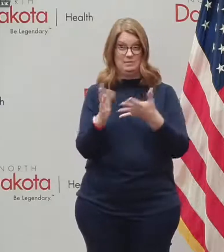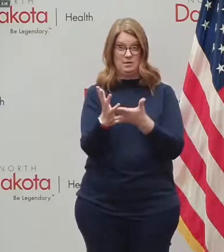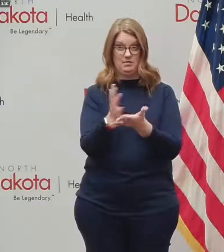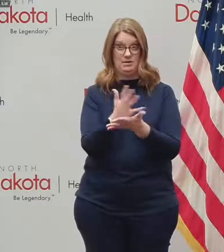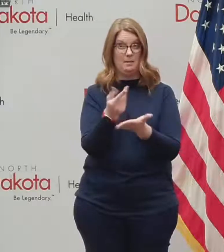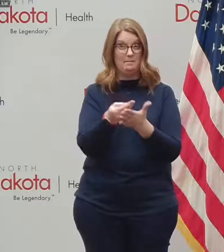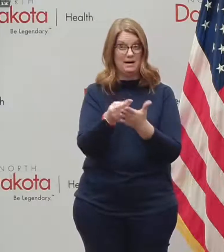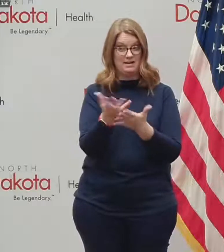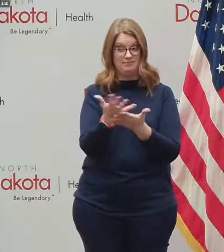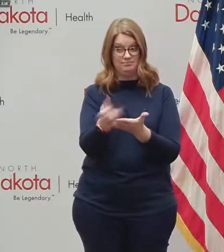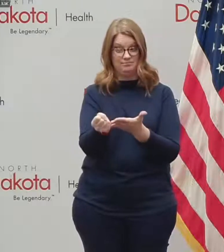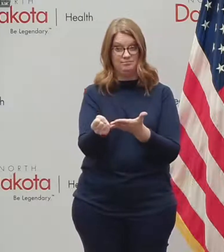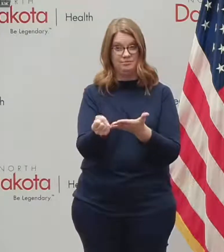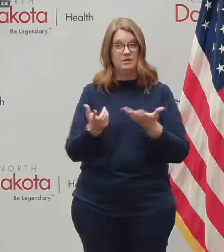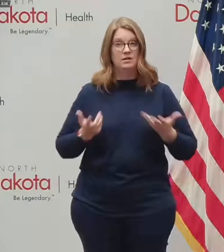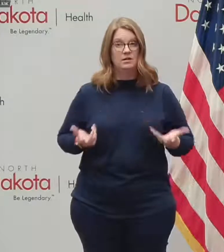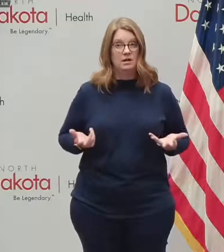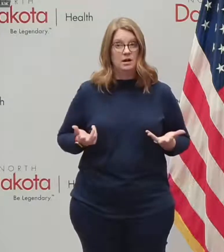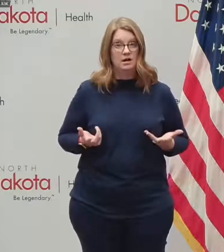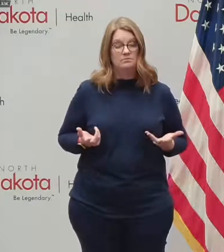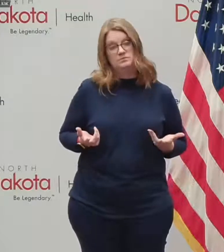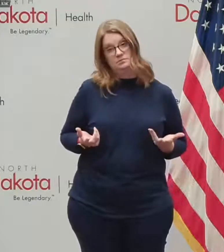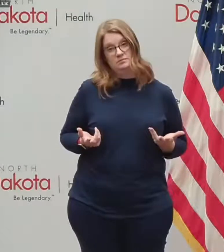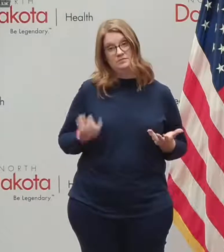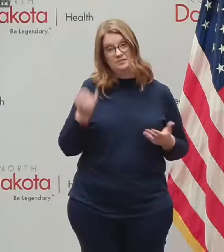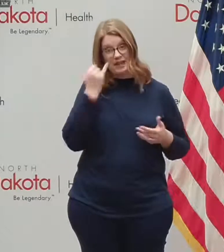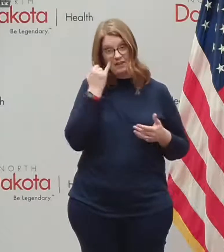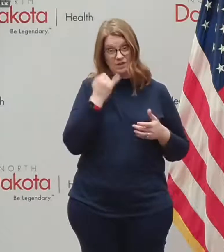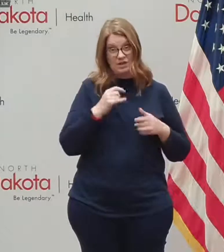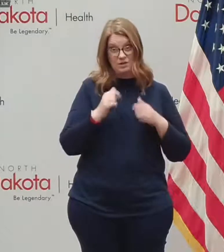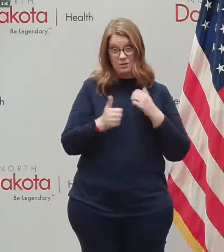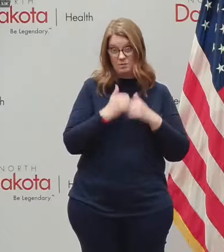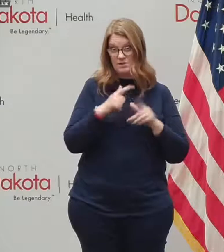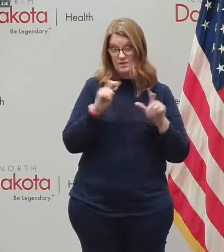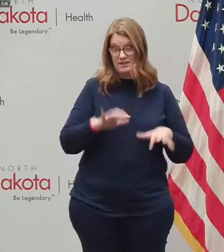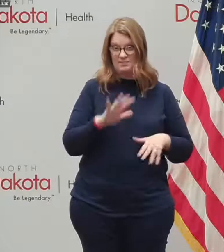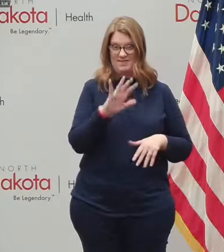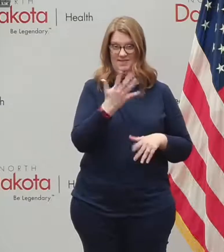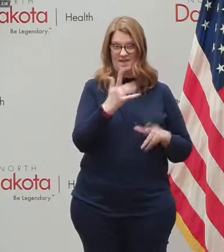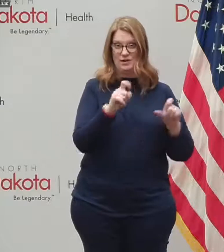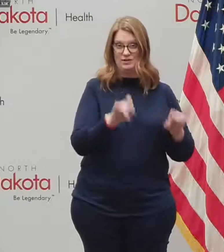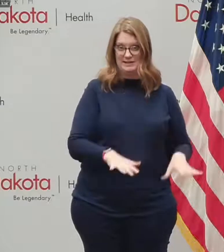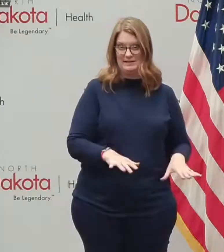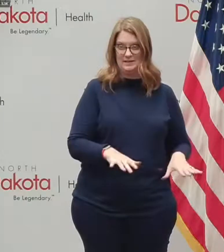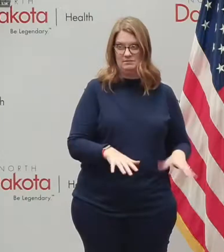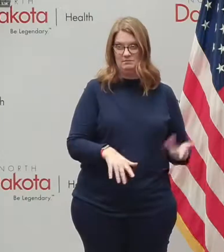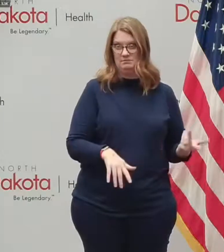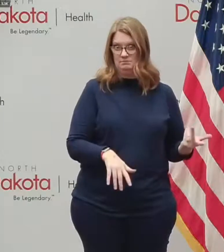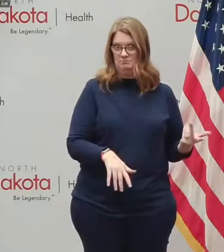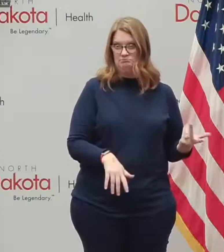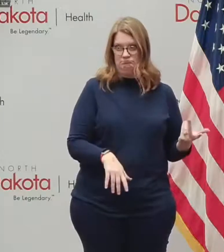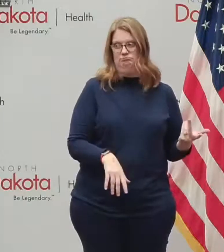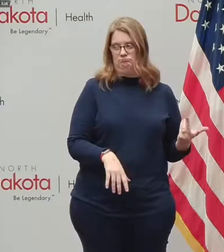to do a majority of our testing with $5 or free testing, we could be doing all kinds of